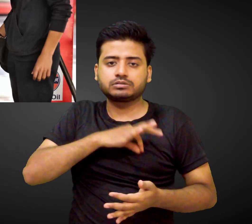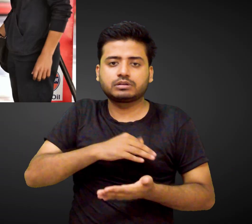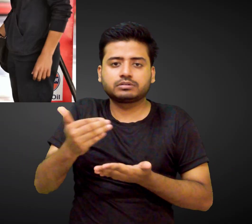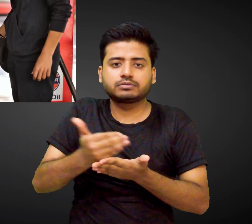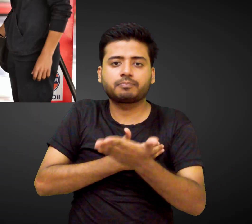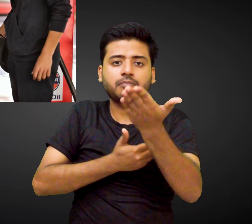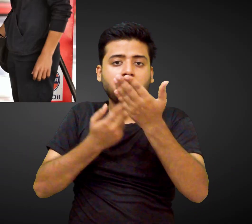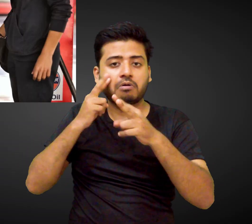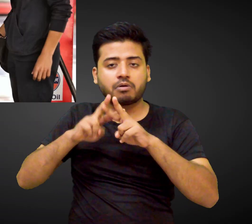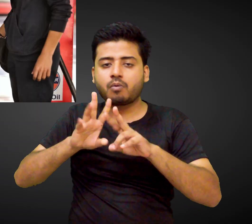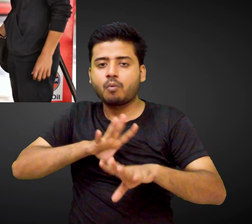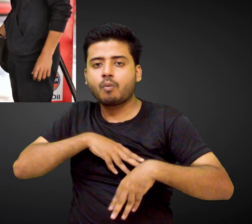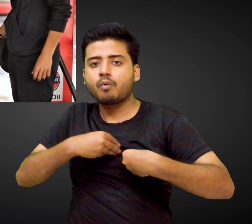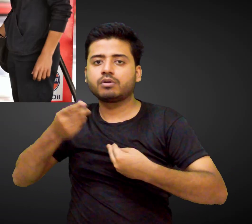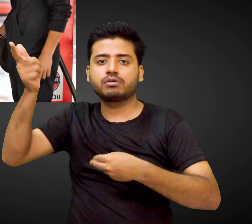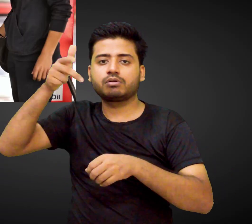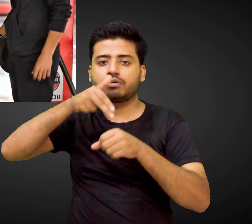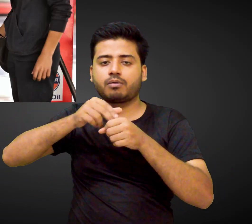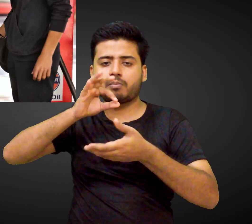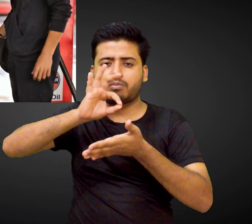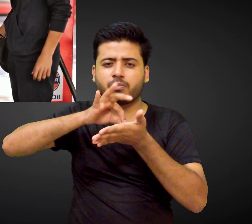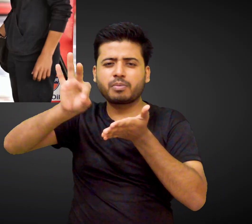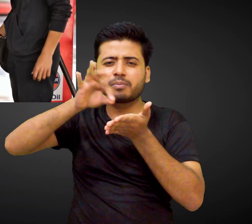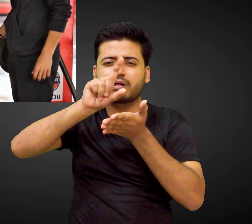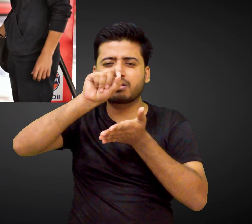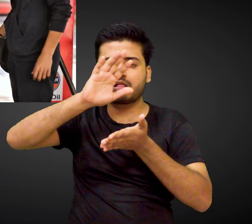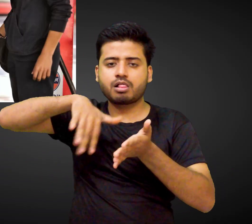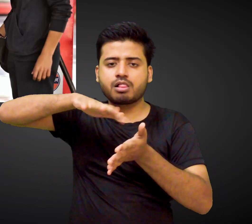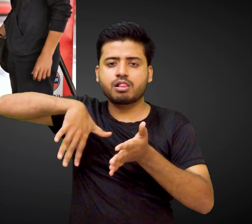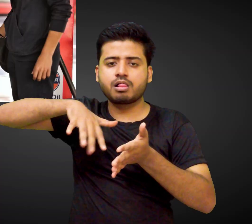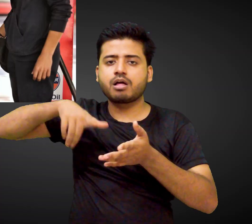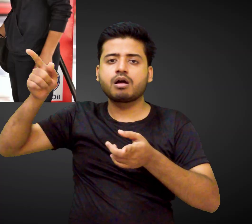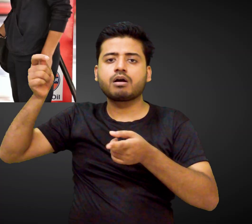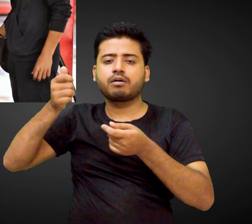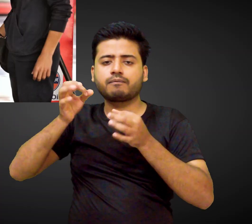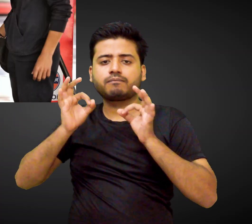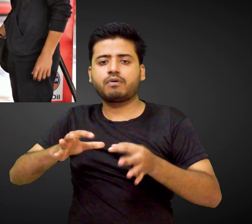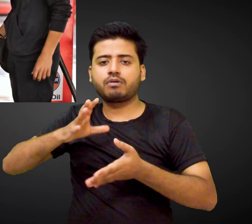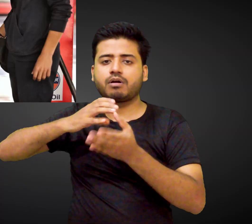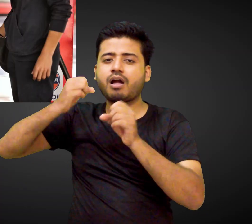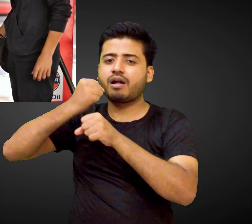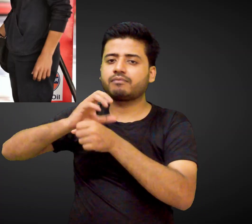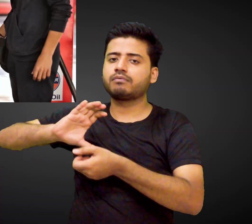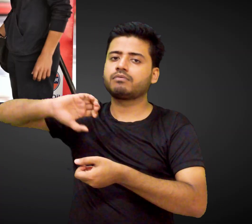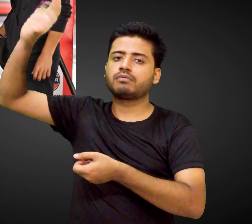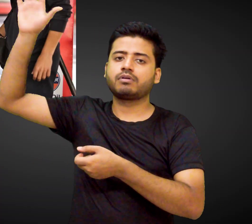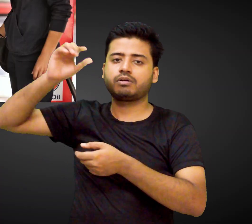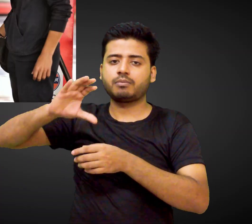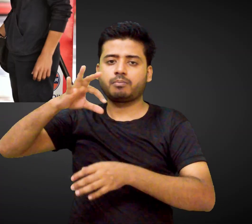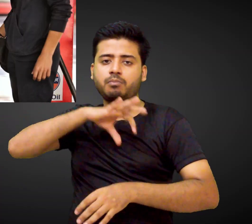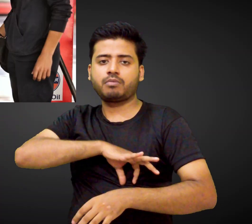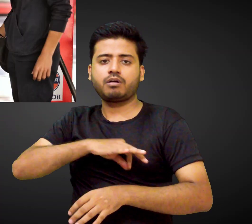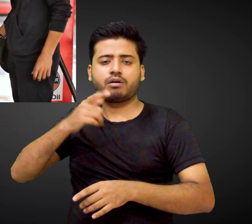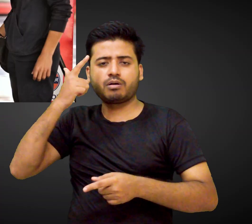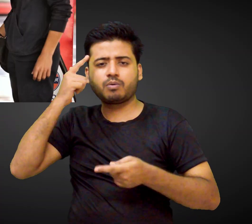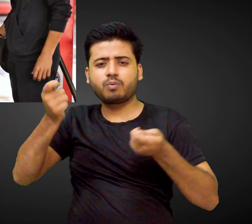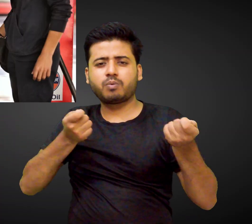chain issues, etc. Besides, domestic conditions like change in excise duty or state taxes, change in